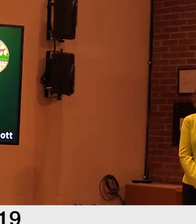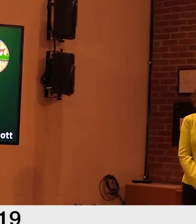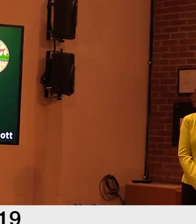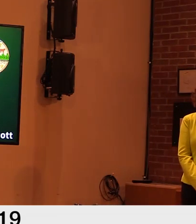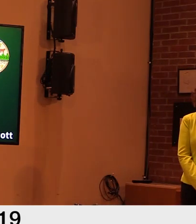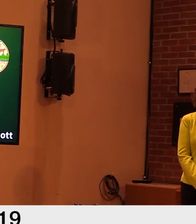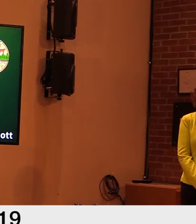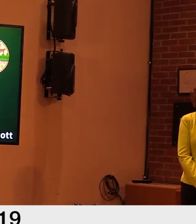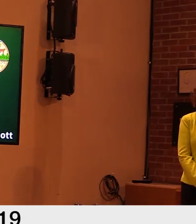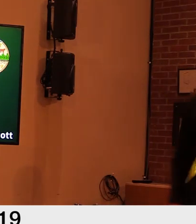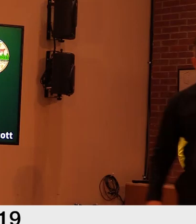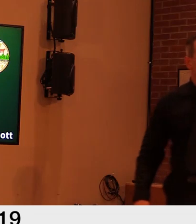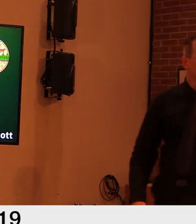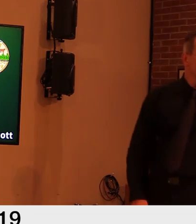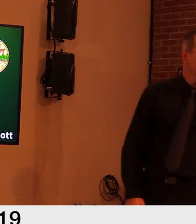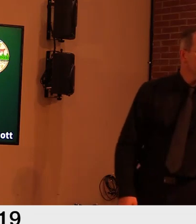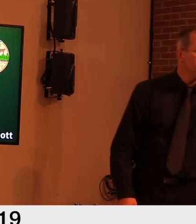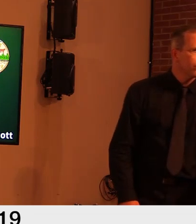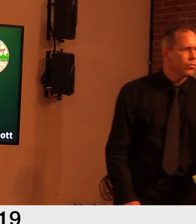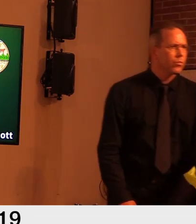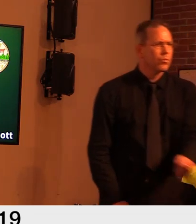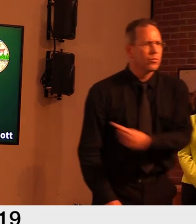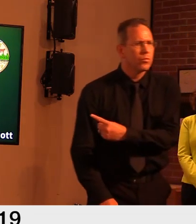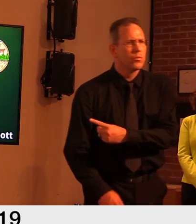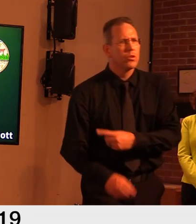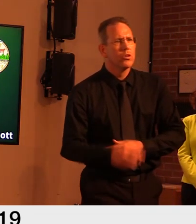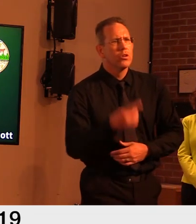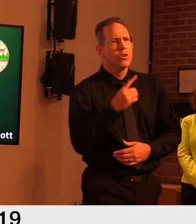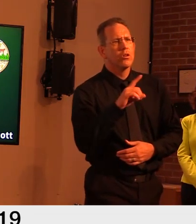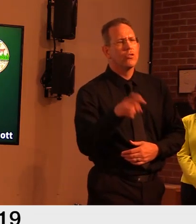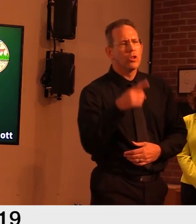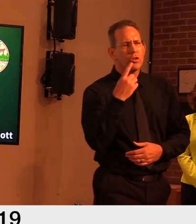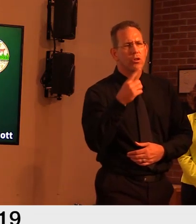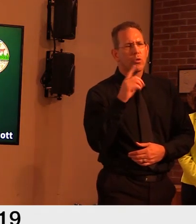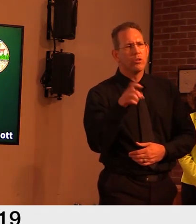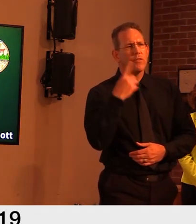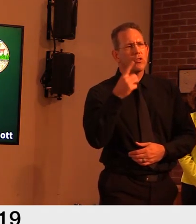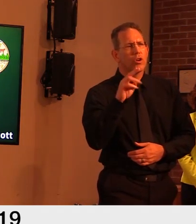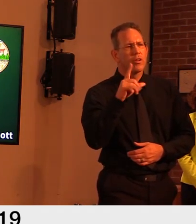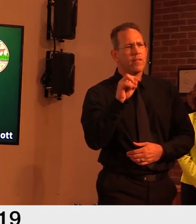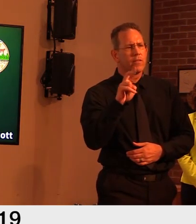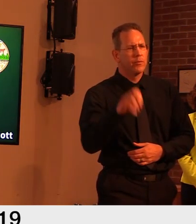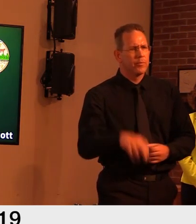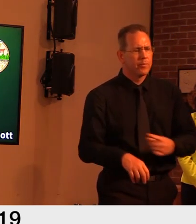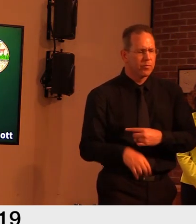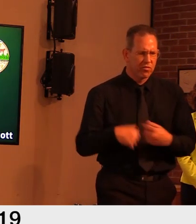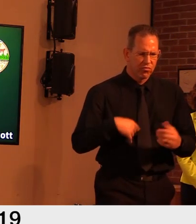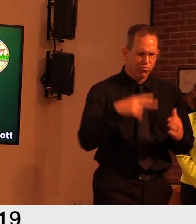And I was wondering if the task force was specifically studying the new scheme. But it sounds like I'll have to follow up with David about that. Yeah, I think that'd be a great idea. Thank you.